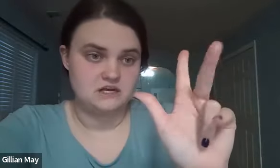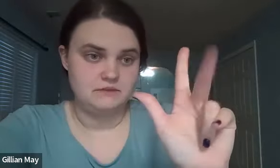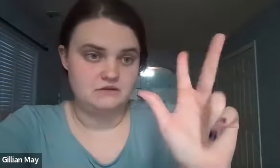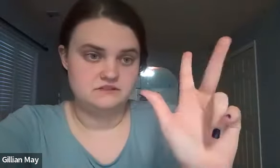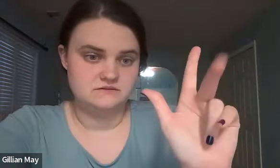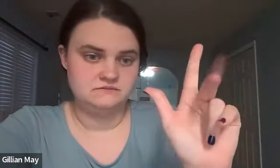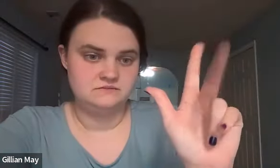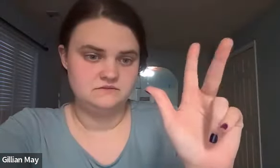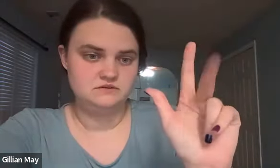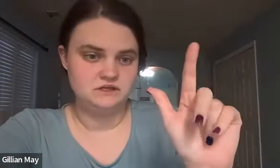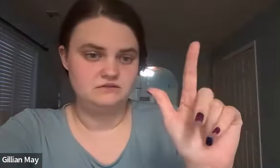going to bounce. 23.